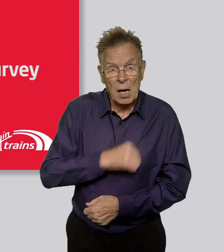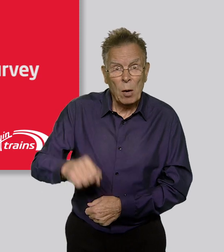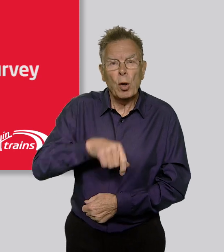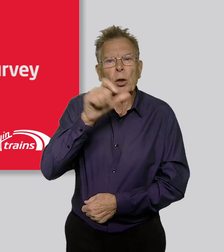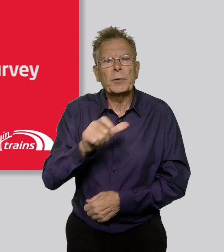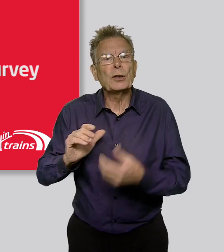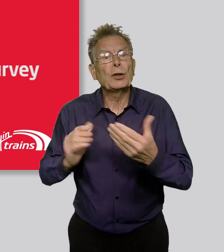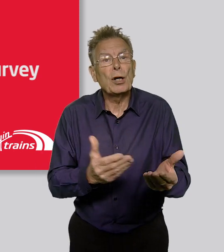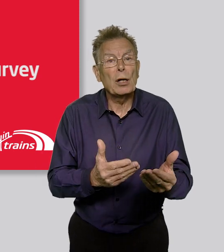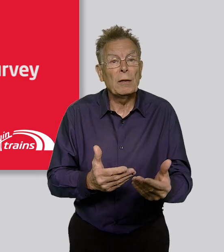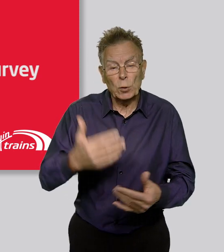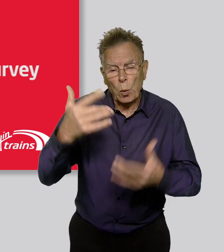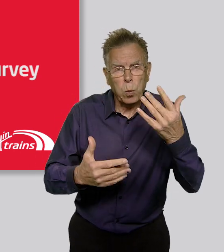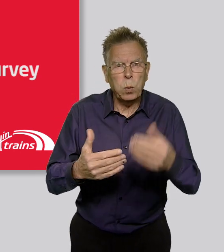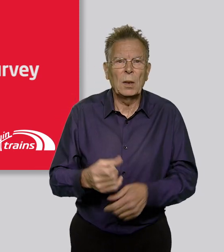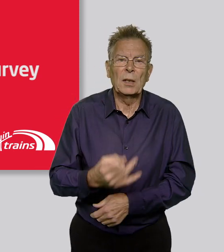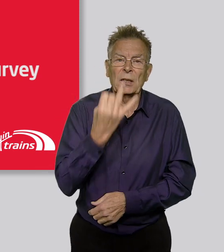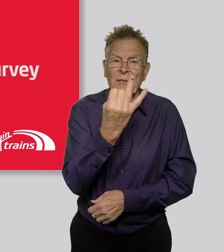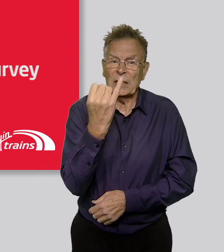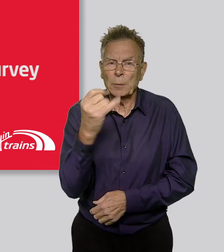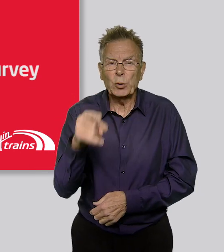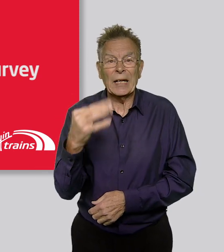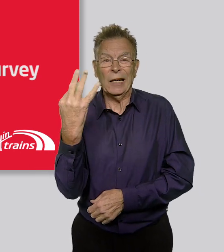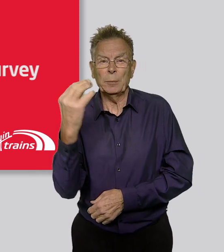77.5%. Our customer service score